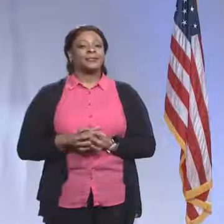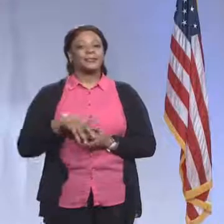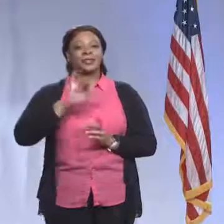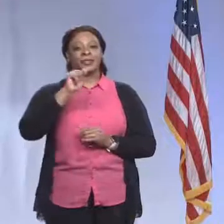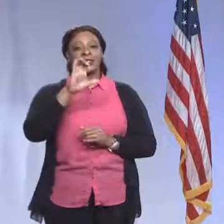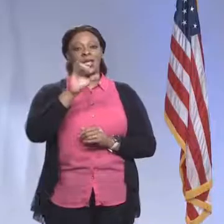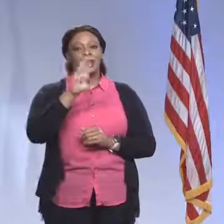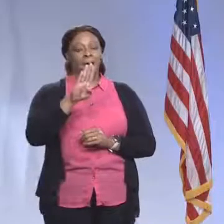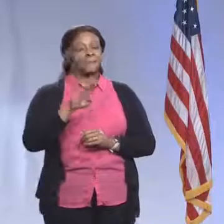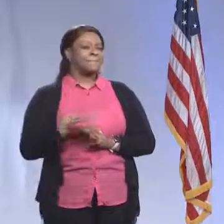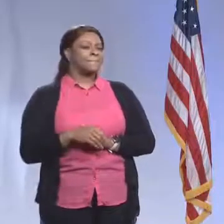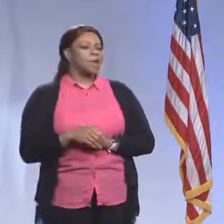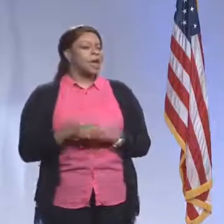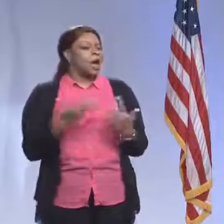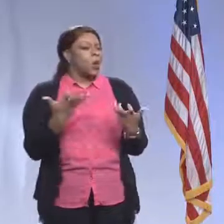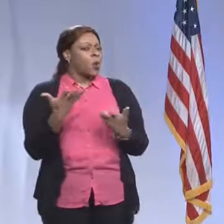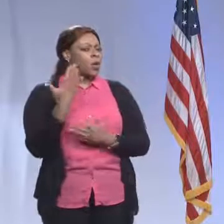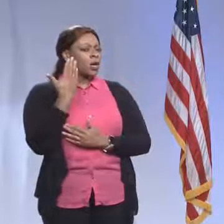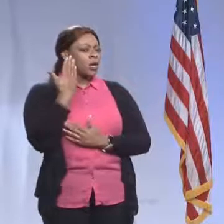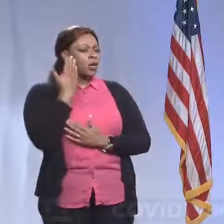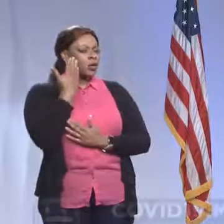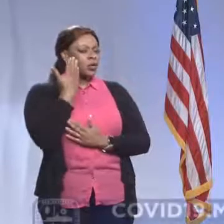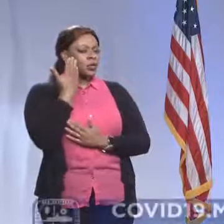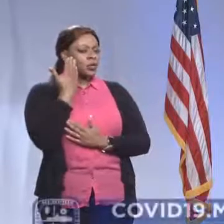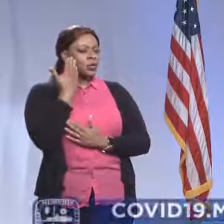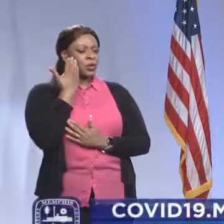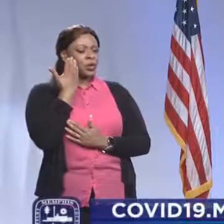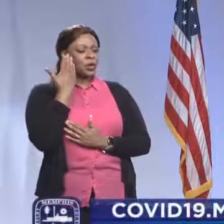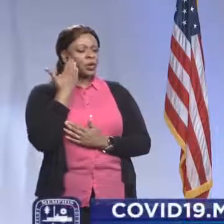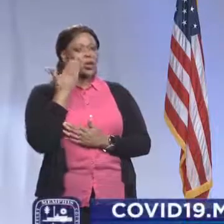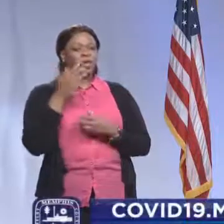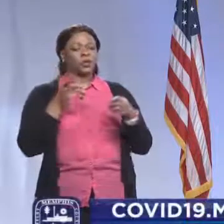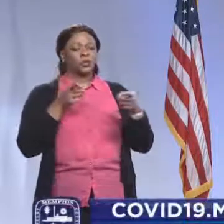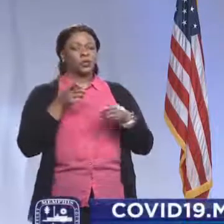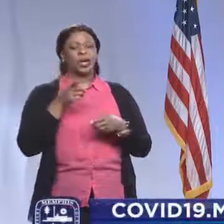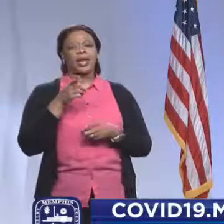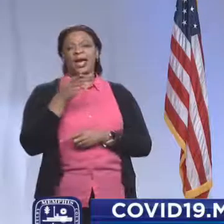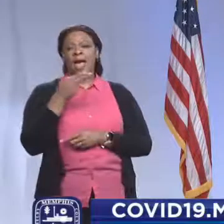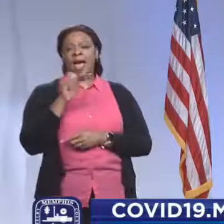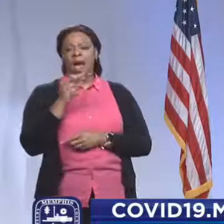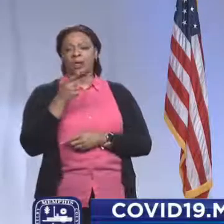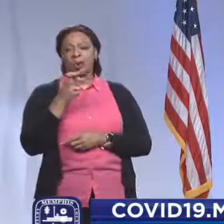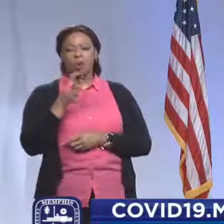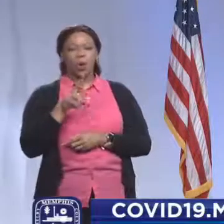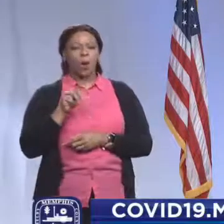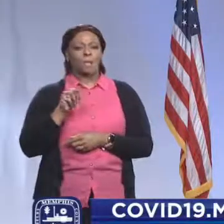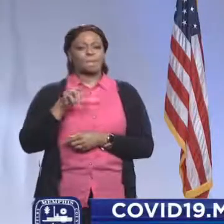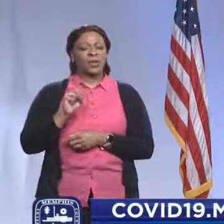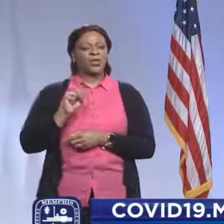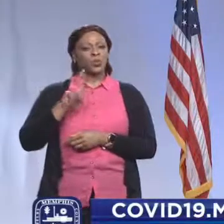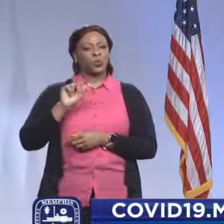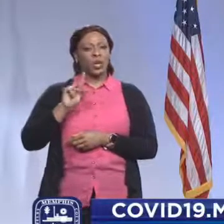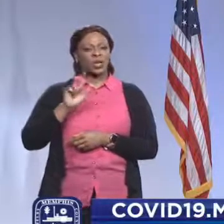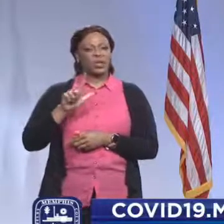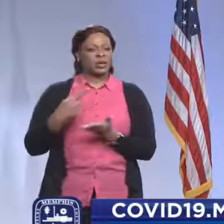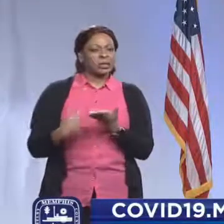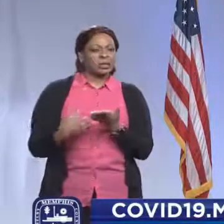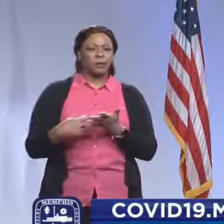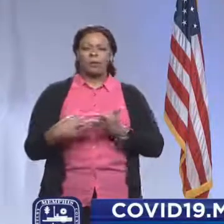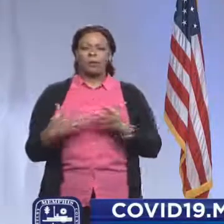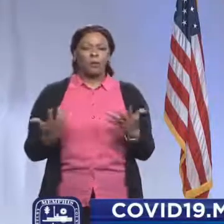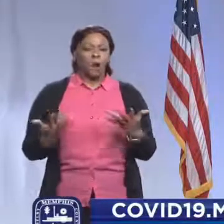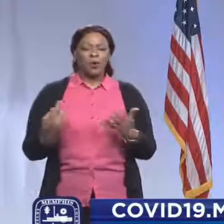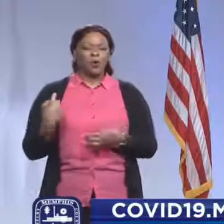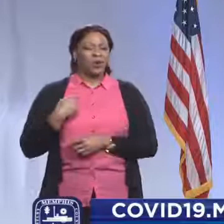Yeah, I was wondering if Director Haushalter or Ms. Randall could discuss what